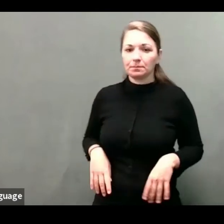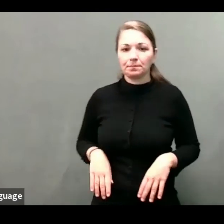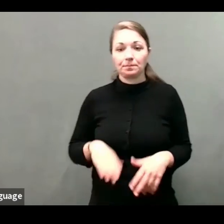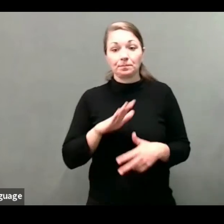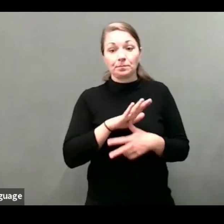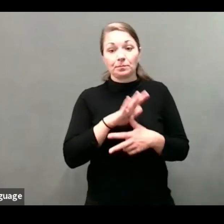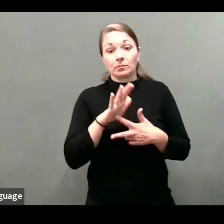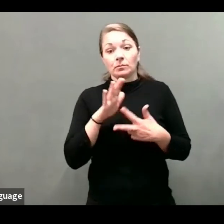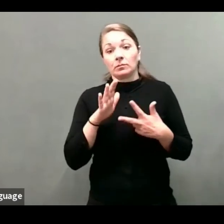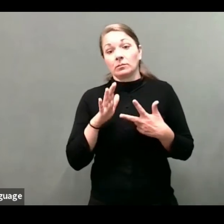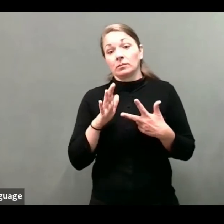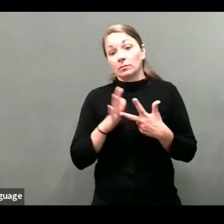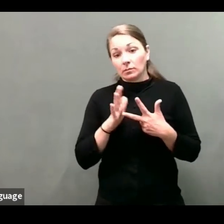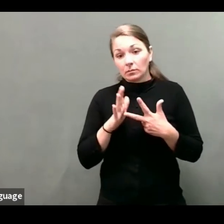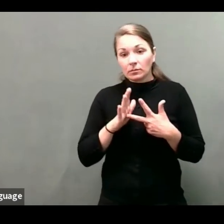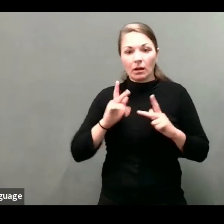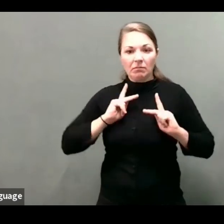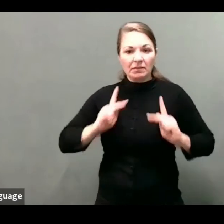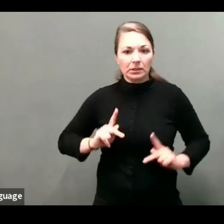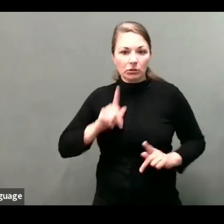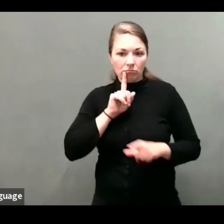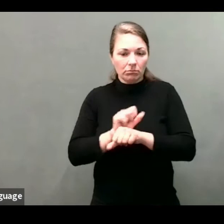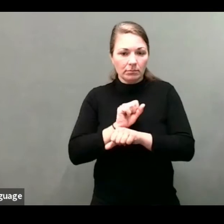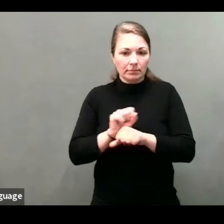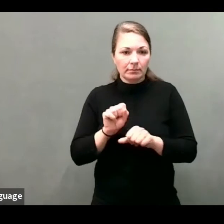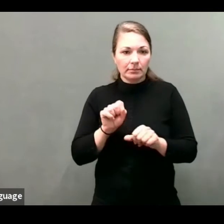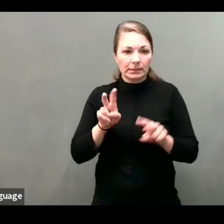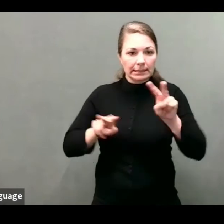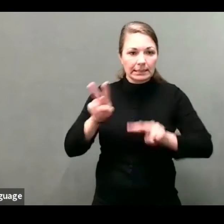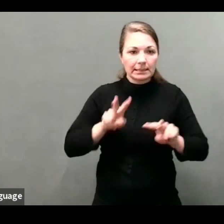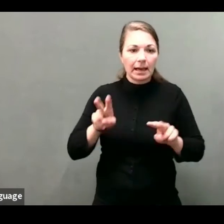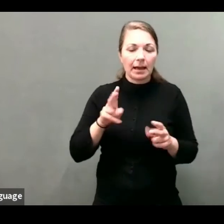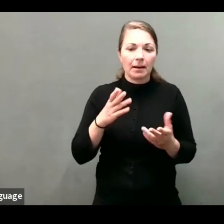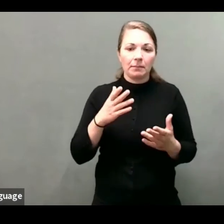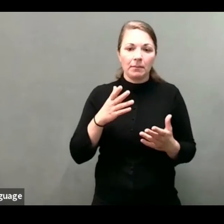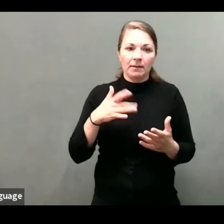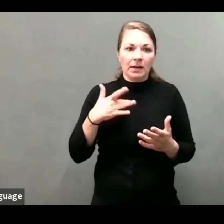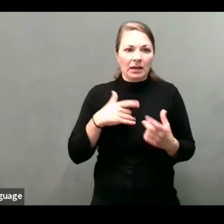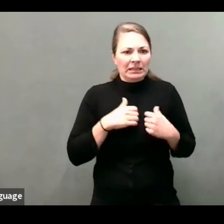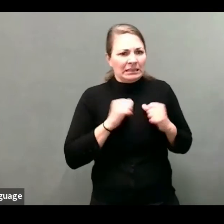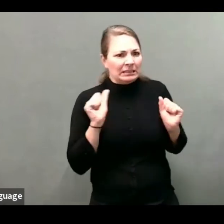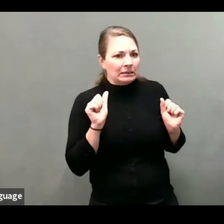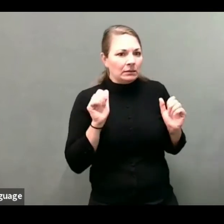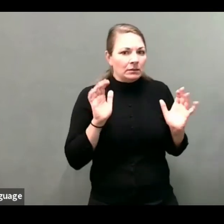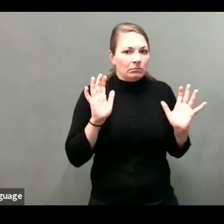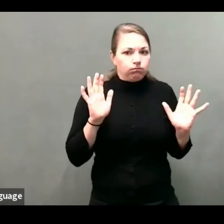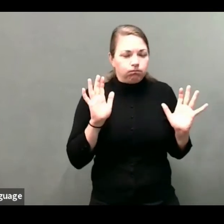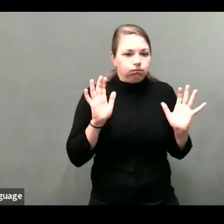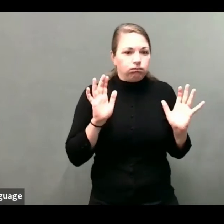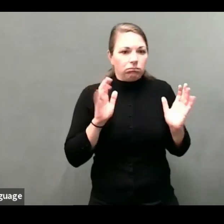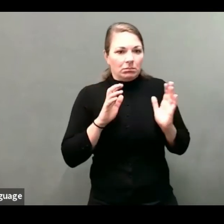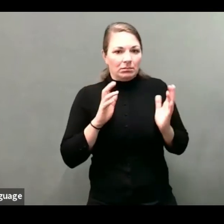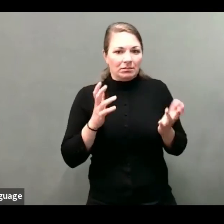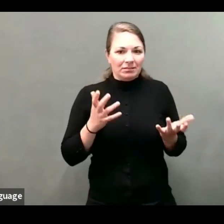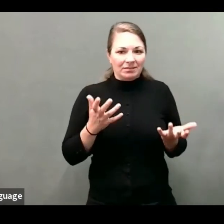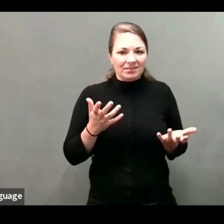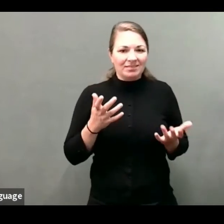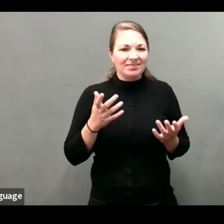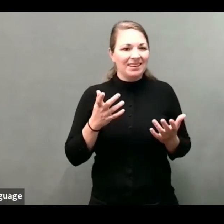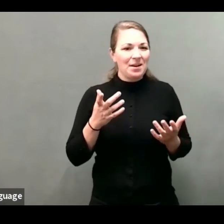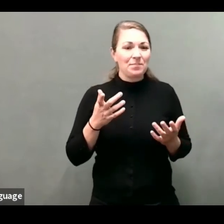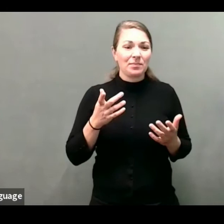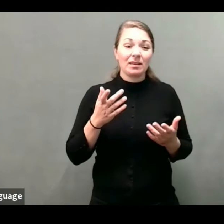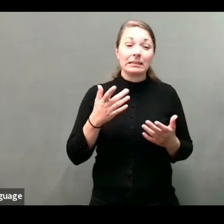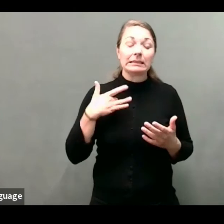something that feels very vulnerable and sometimes re-traumatizing for a patient, the SANE will typically start with the